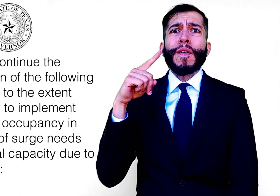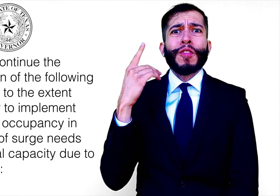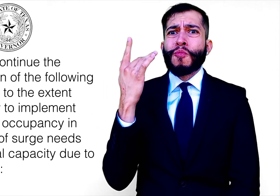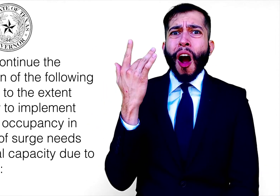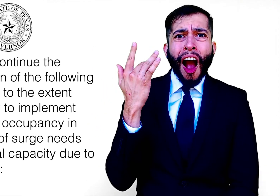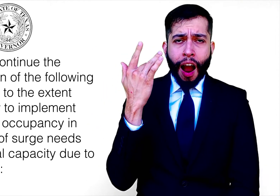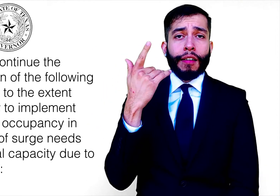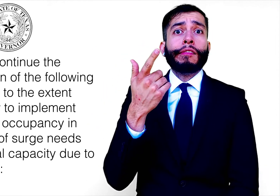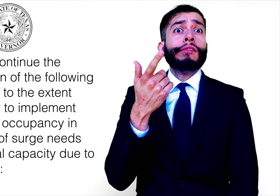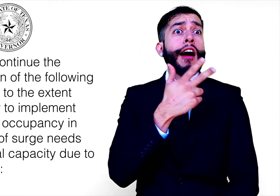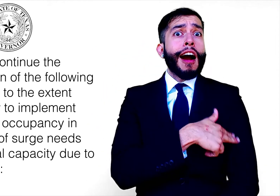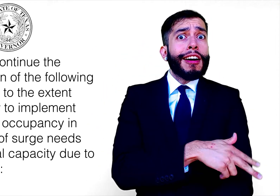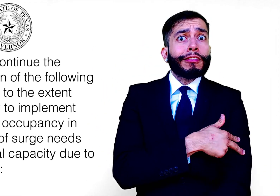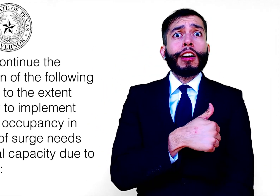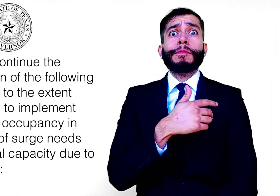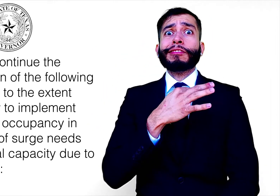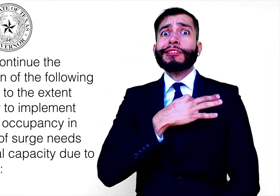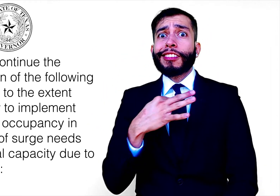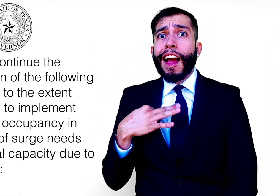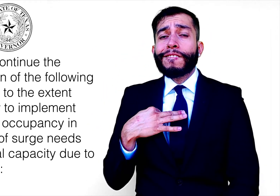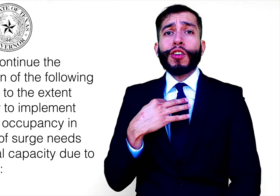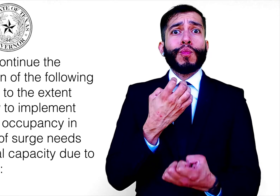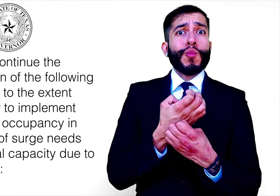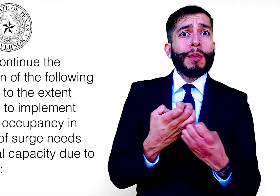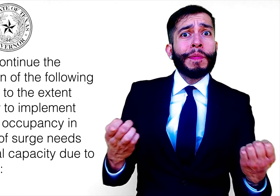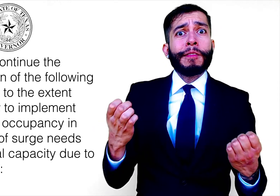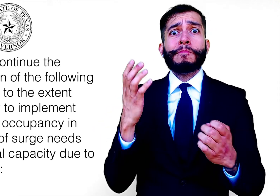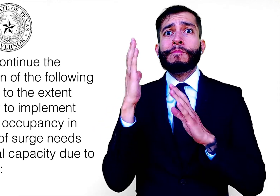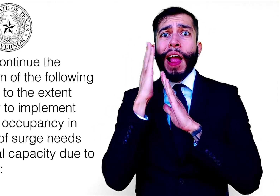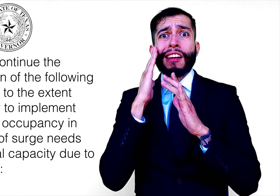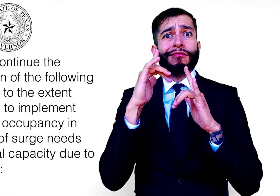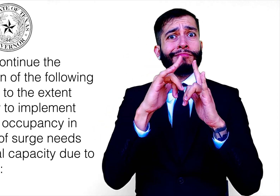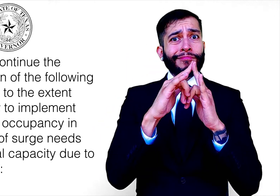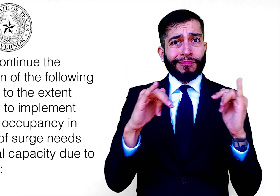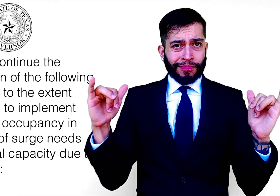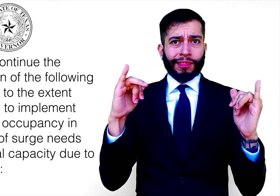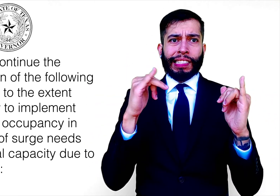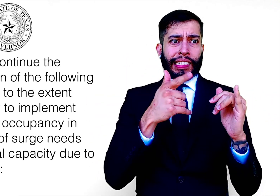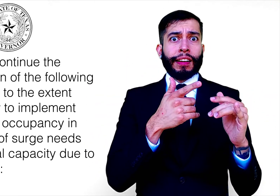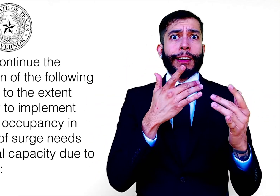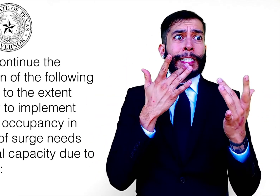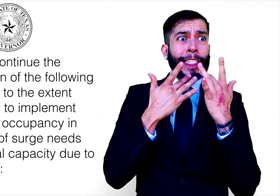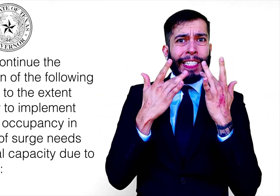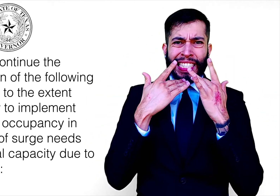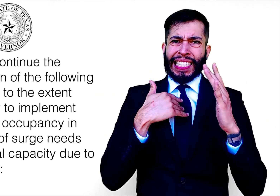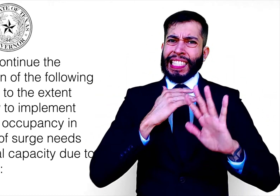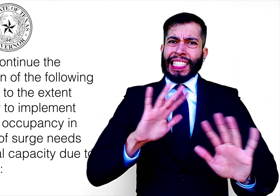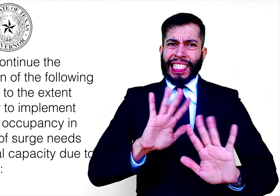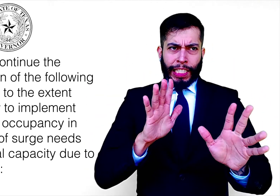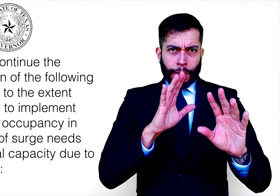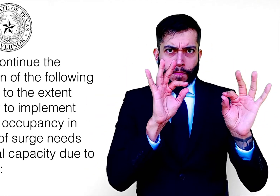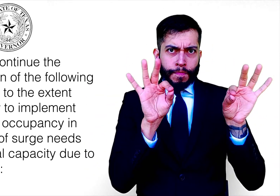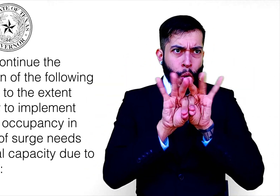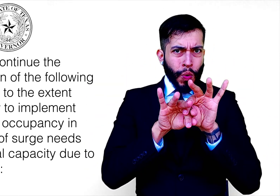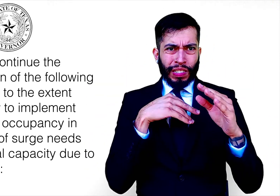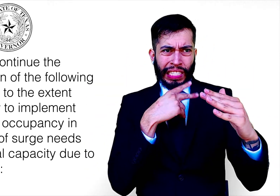increased occupancy in the event of surge needs for hospital capacity due to